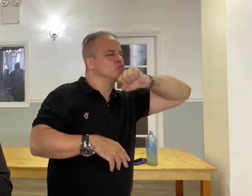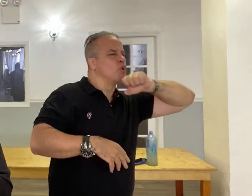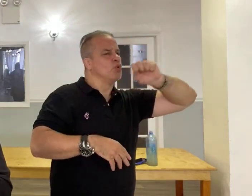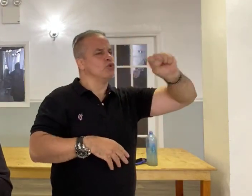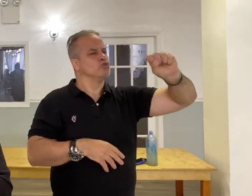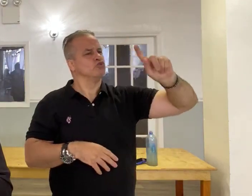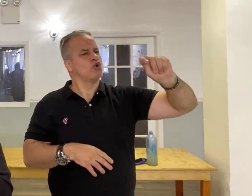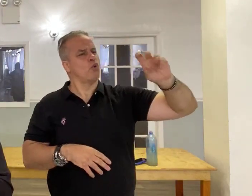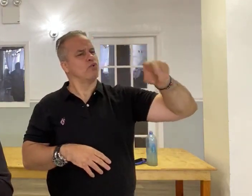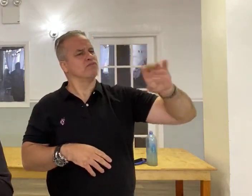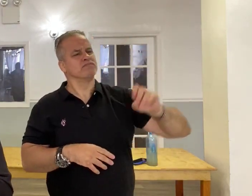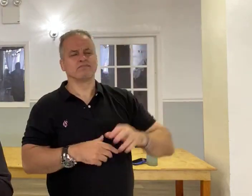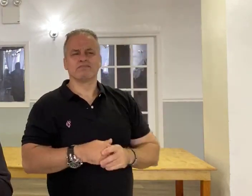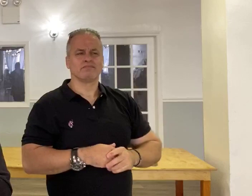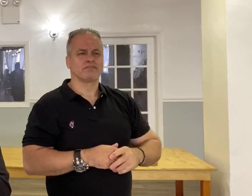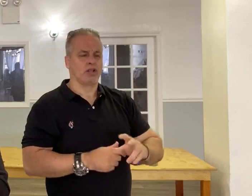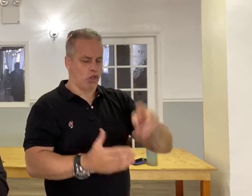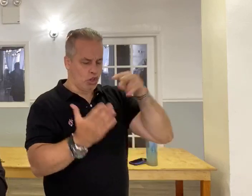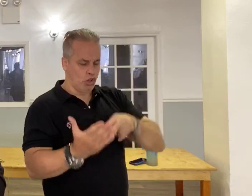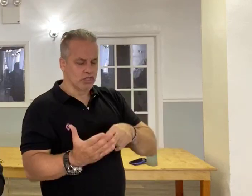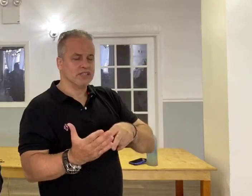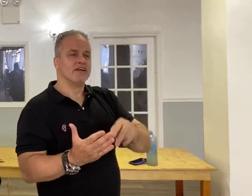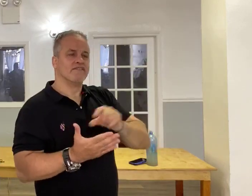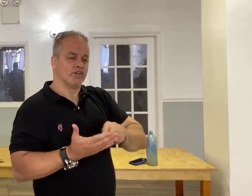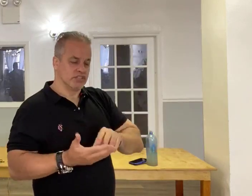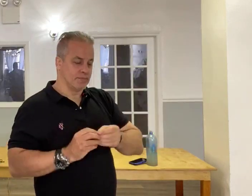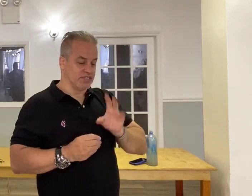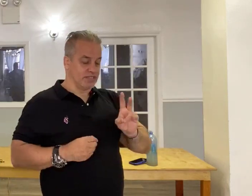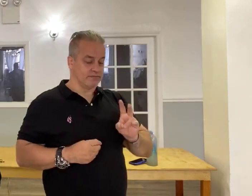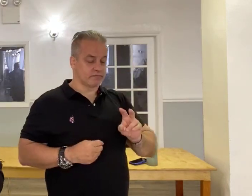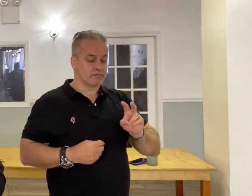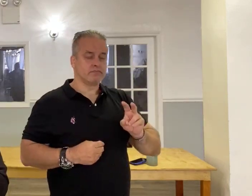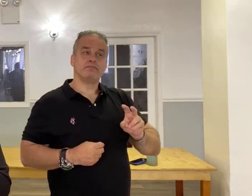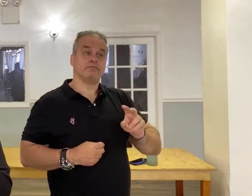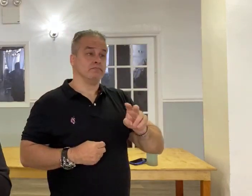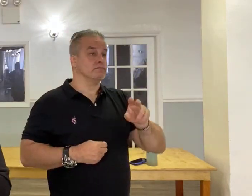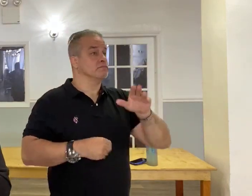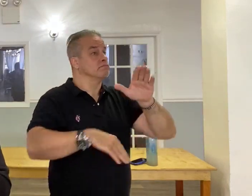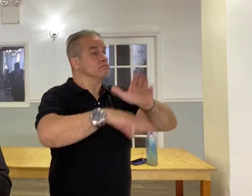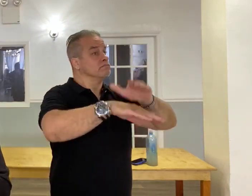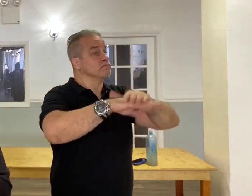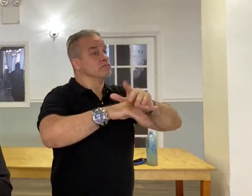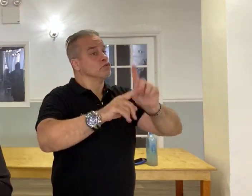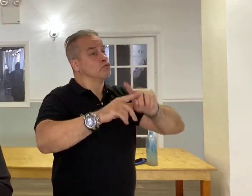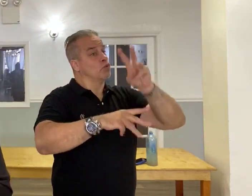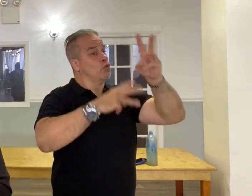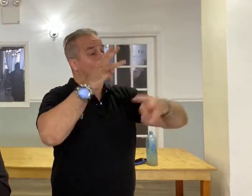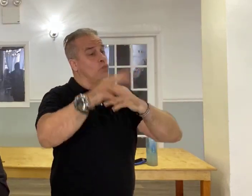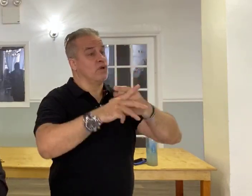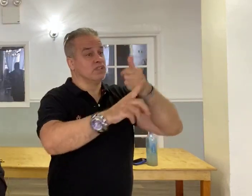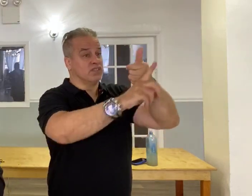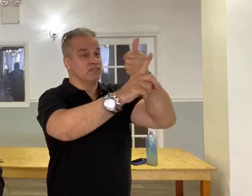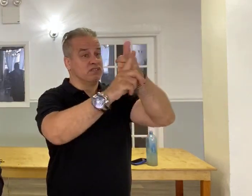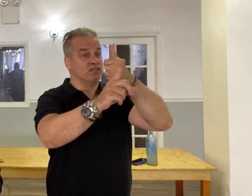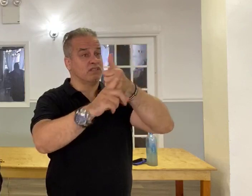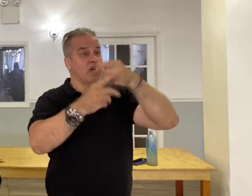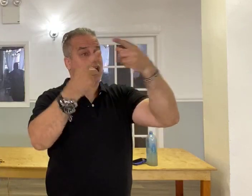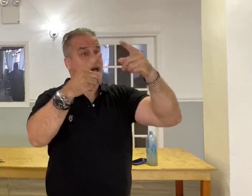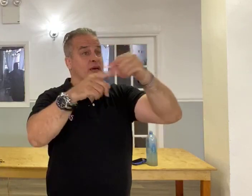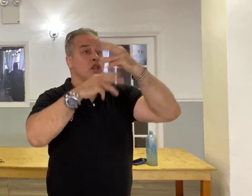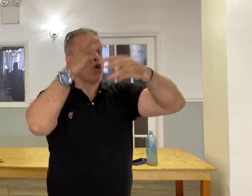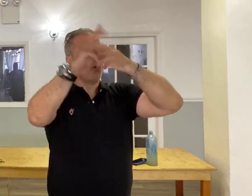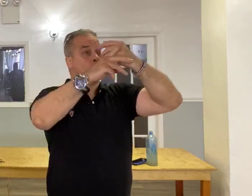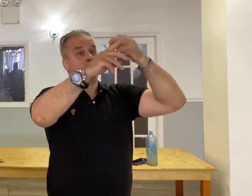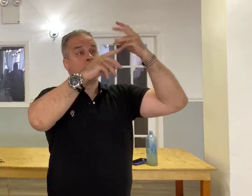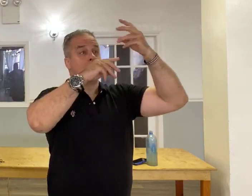number 7. Woe unto the world because of offenses, for it must needs be that offenses come.